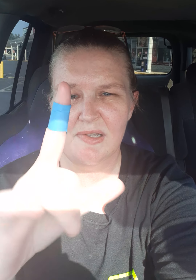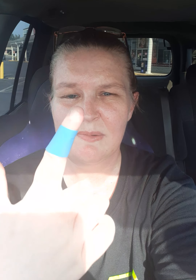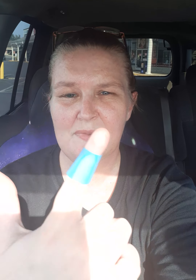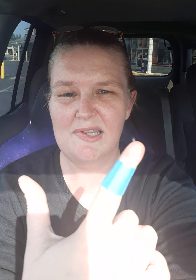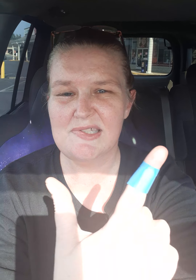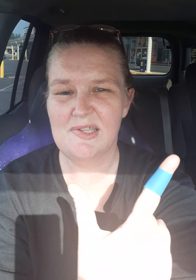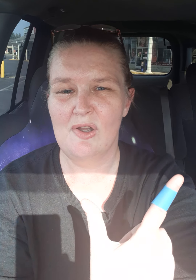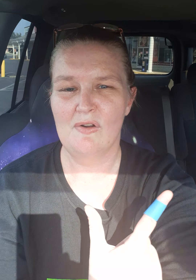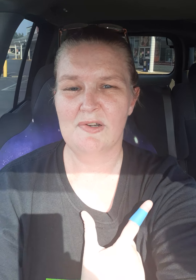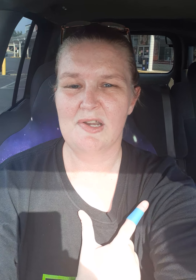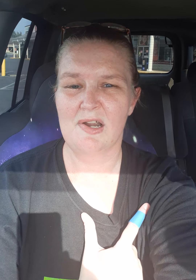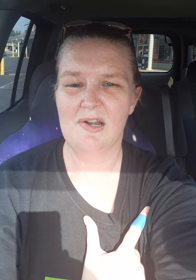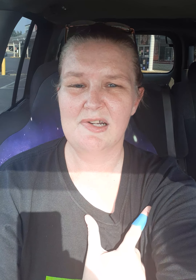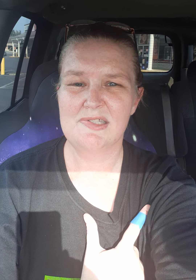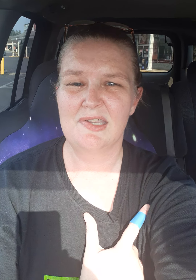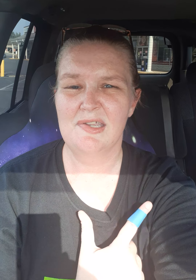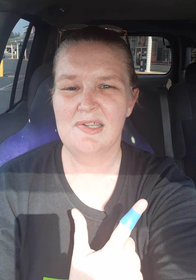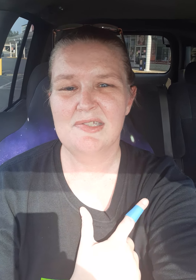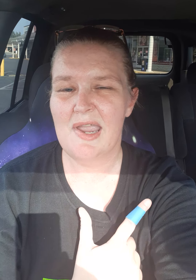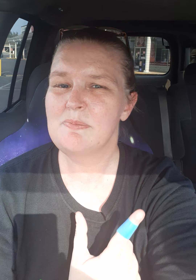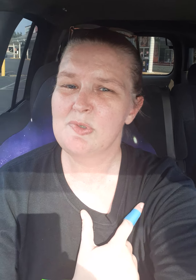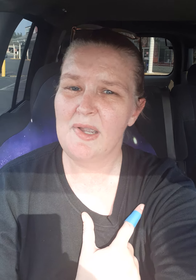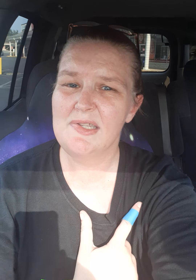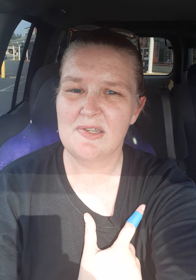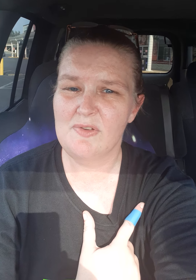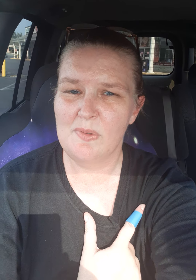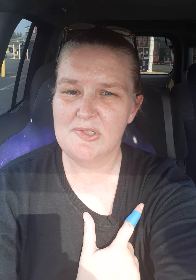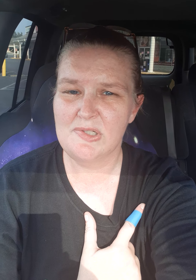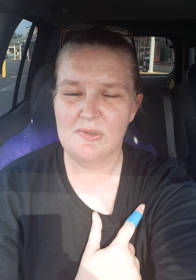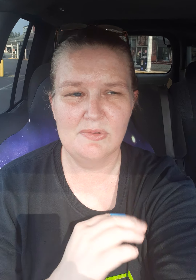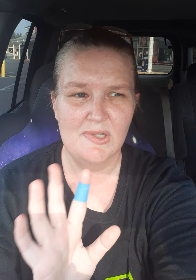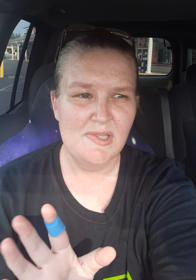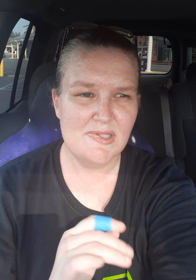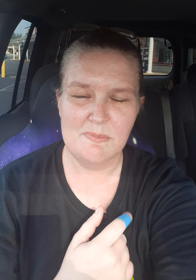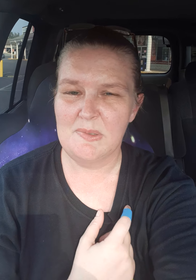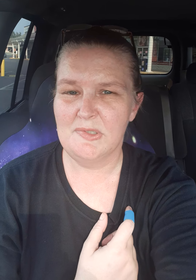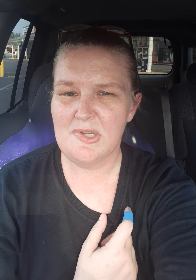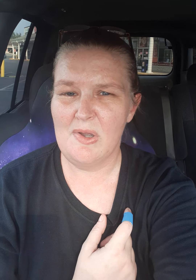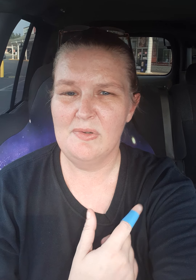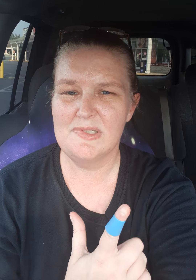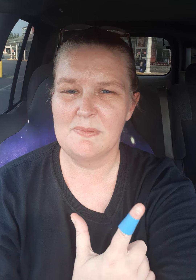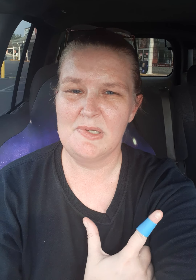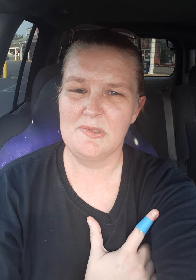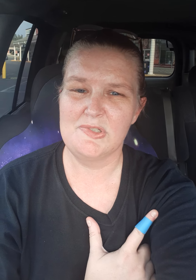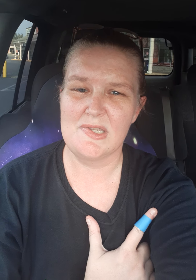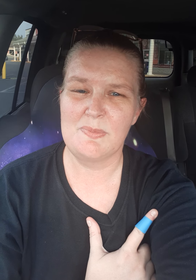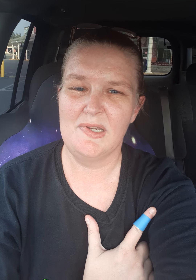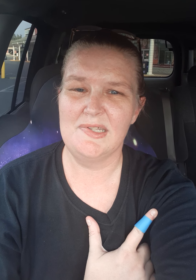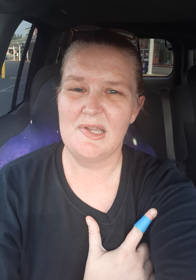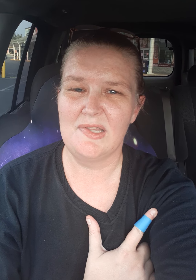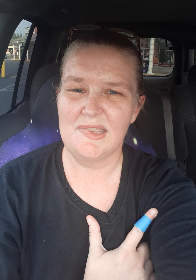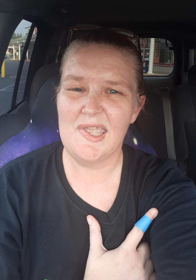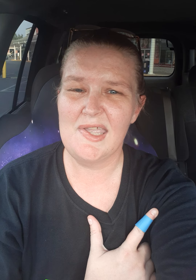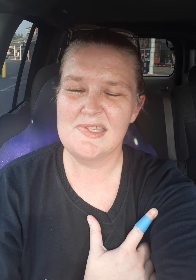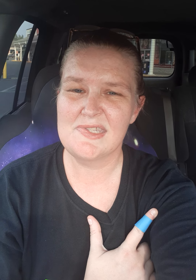Place it over your heart. Tap twice if you want to. Some people don't. Some people just put it down like this.